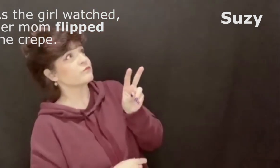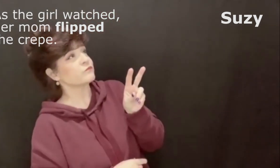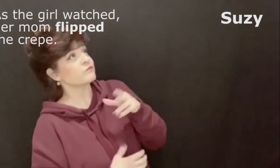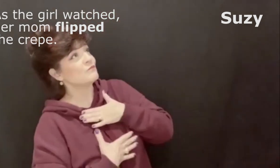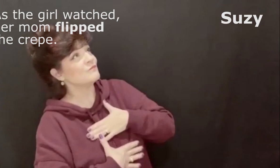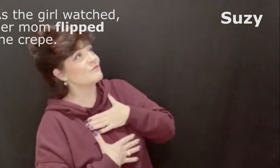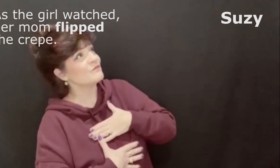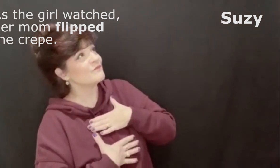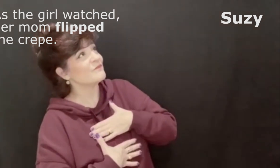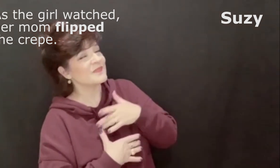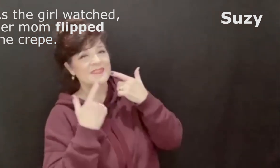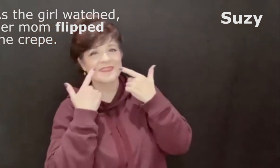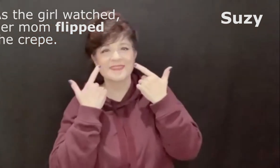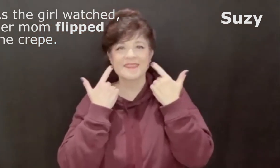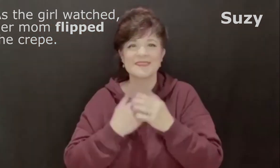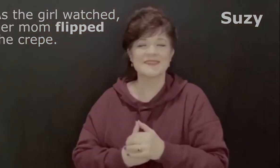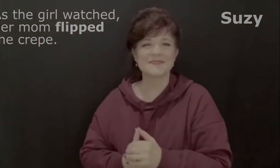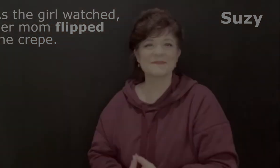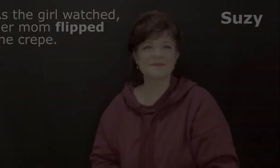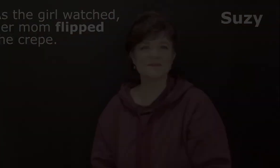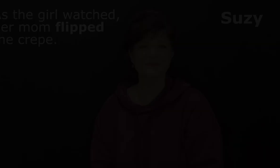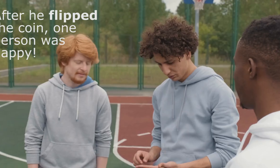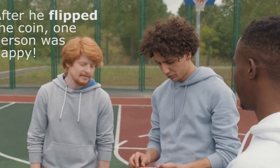little girl stands by and watches.